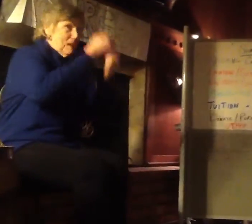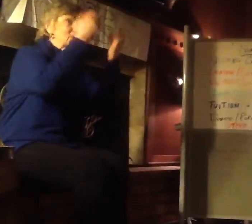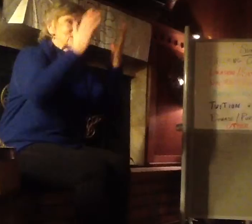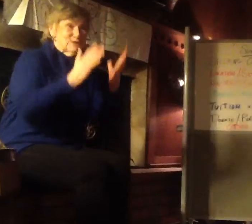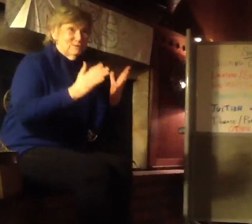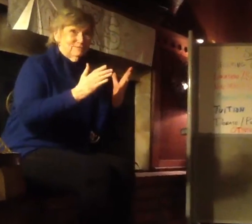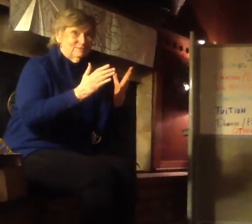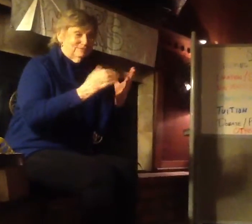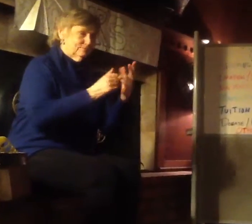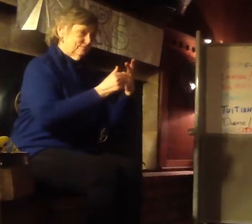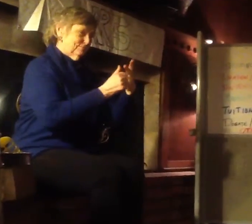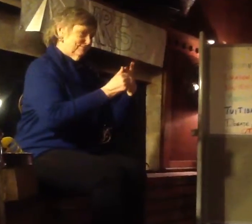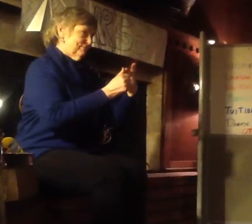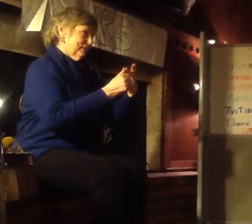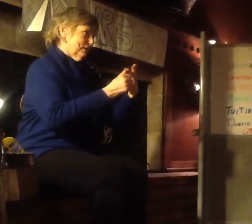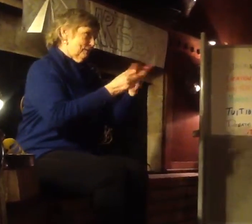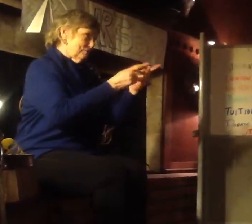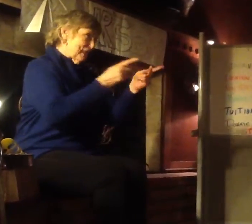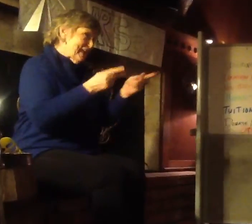sponsor,